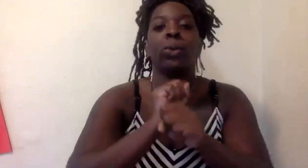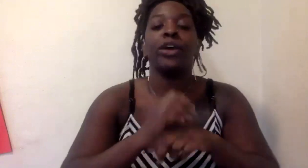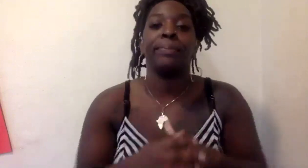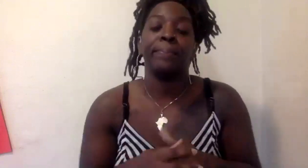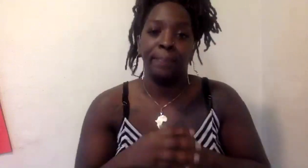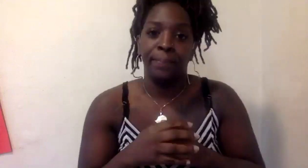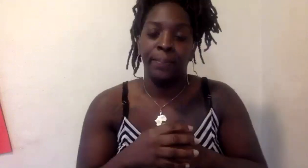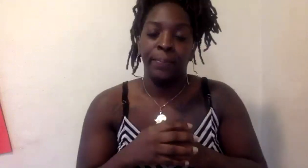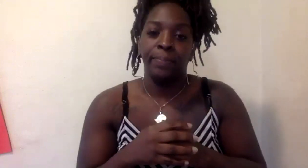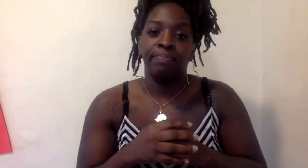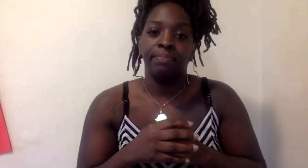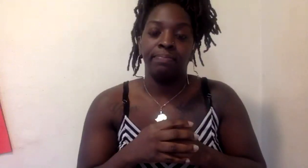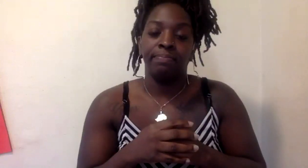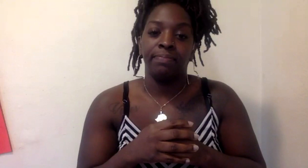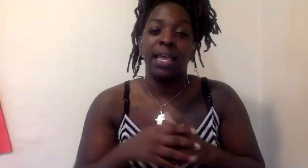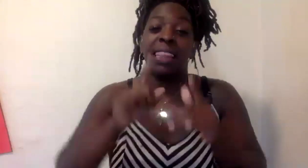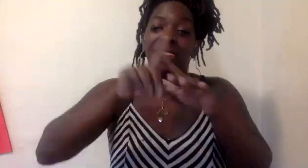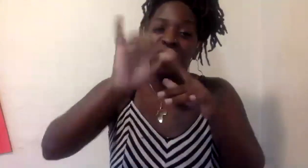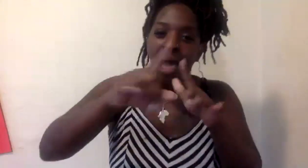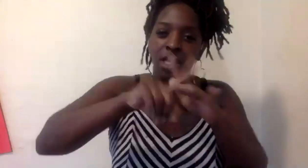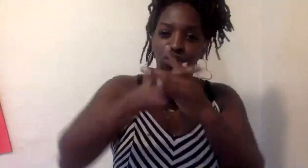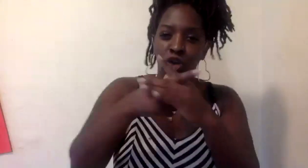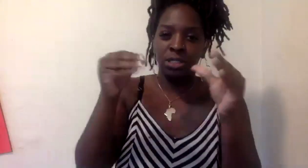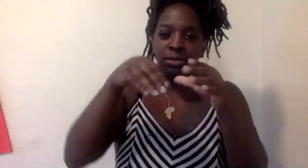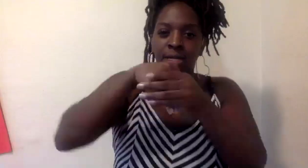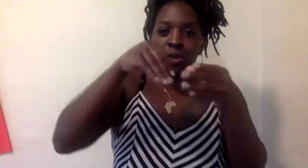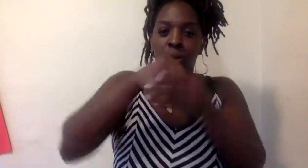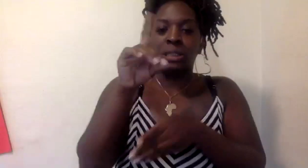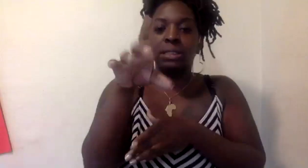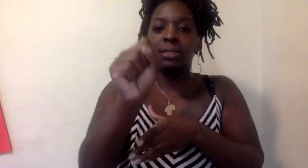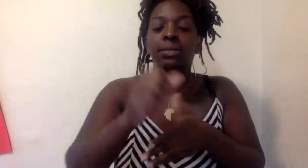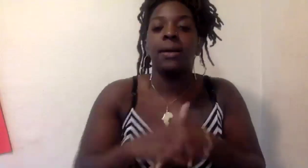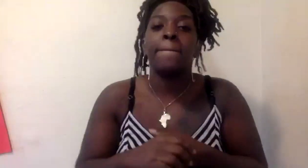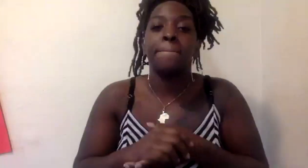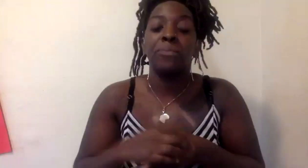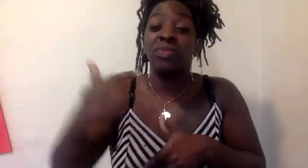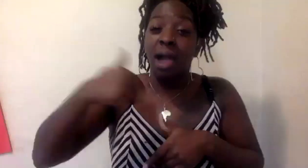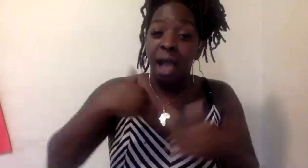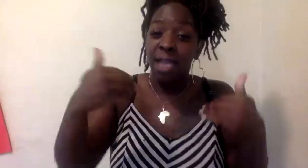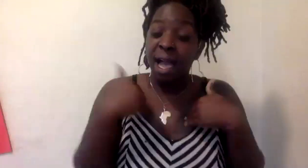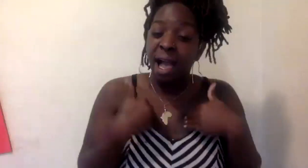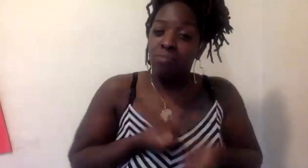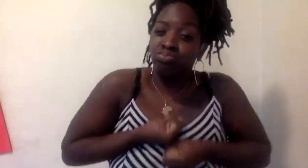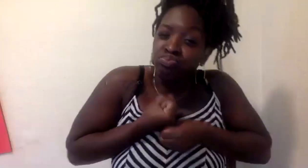never been an equal opportunity employer, and it starts internally at